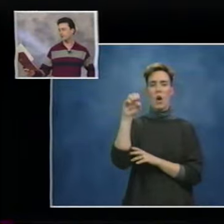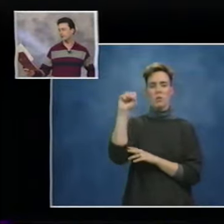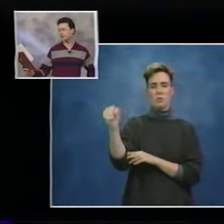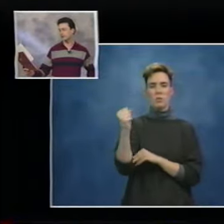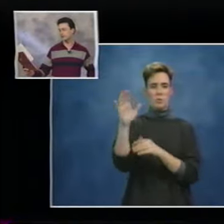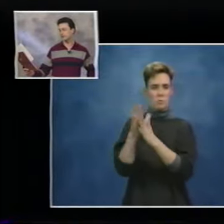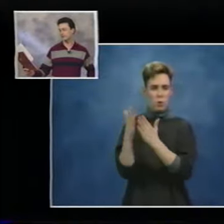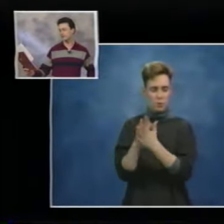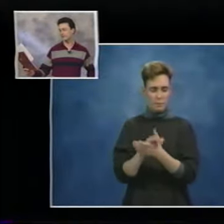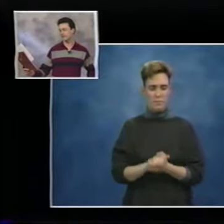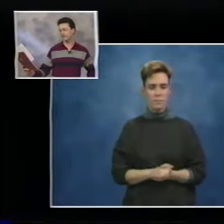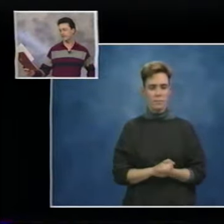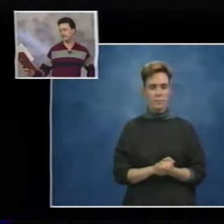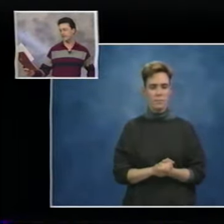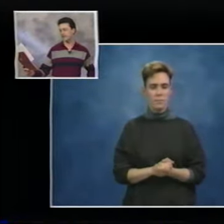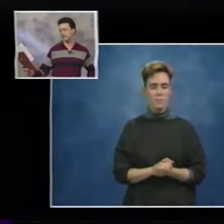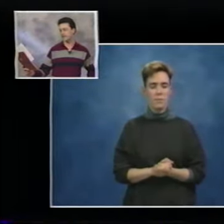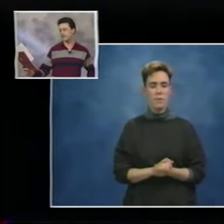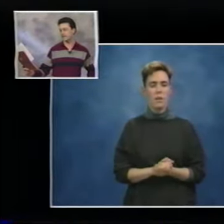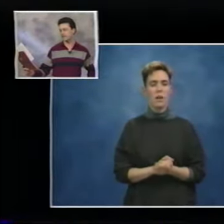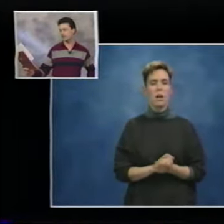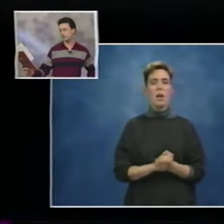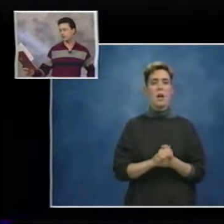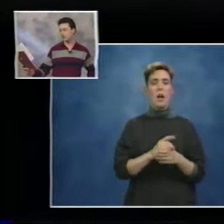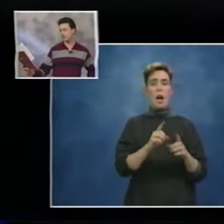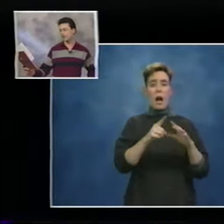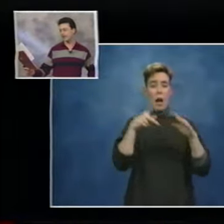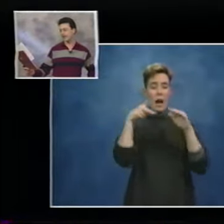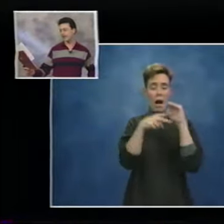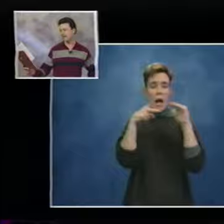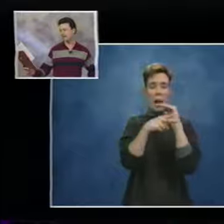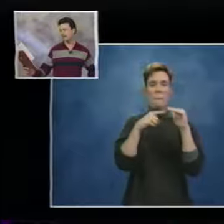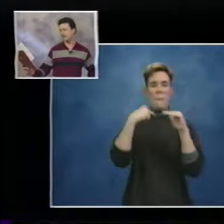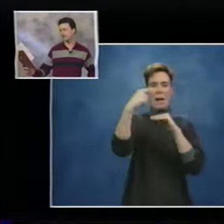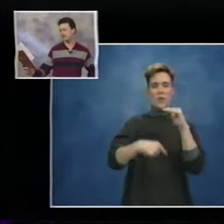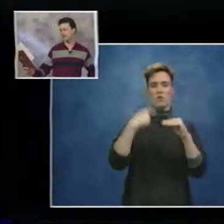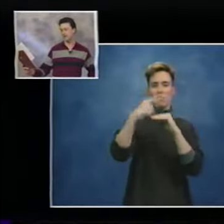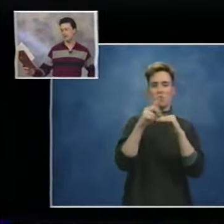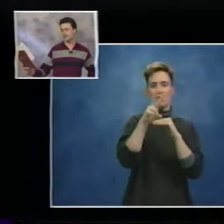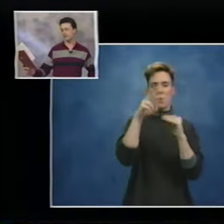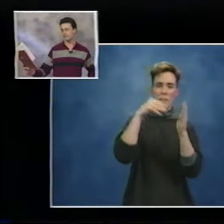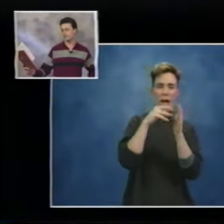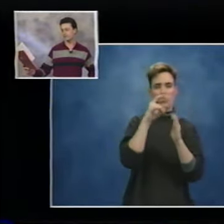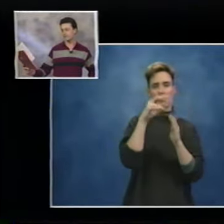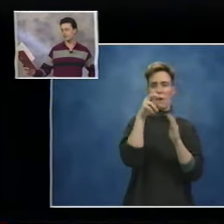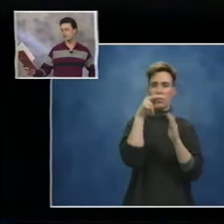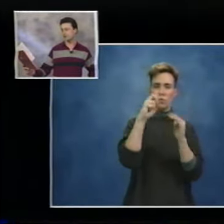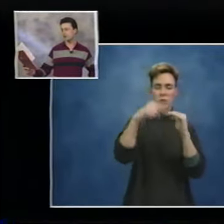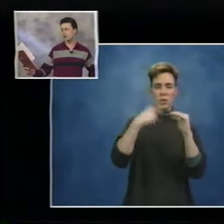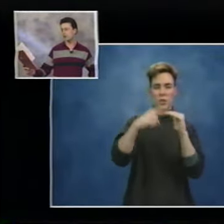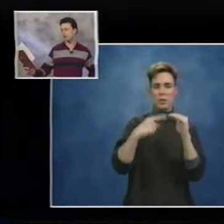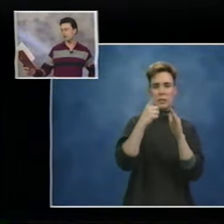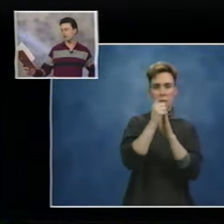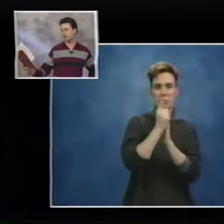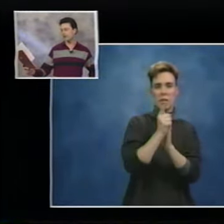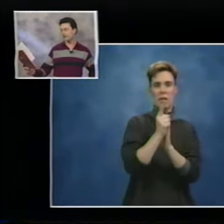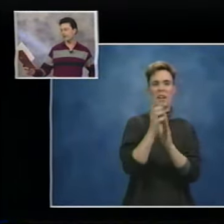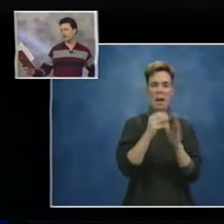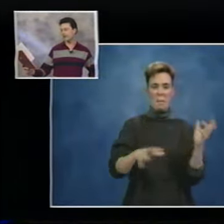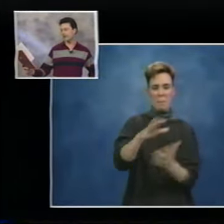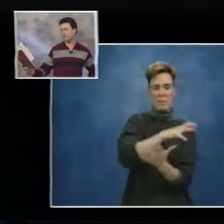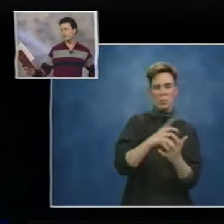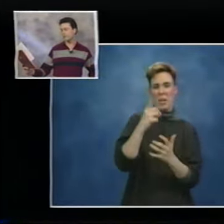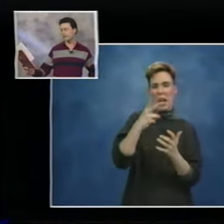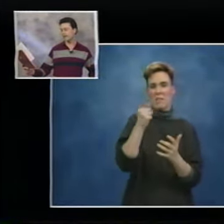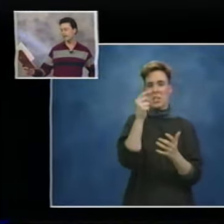2,000 revolutions a minute flyers and mixed with half a ton of other meat. No odor,